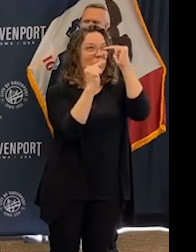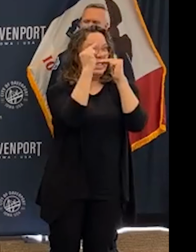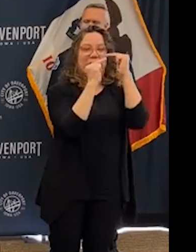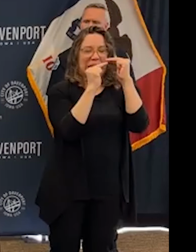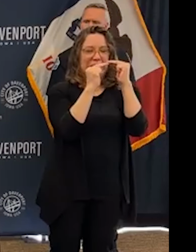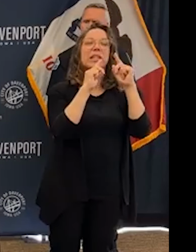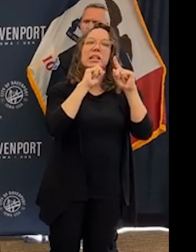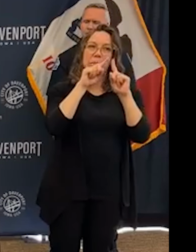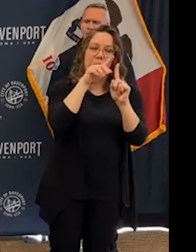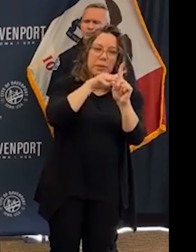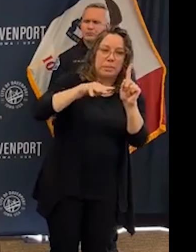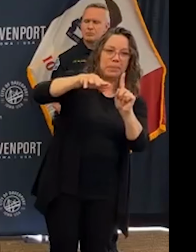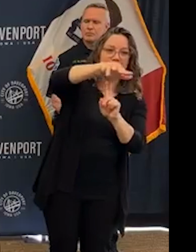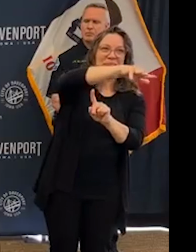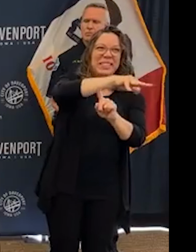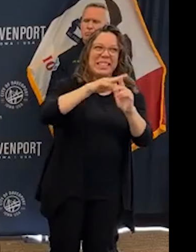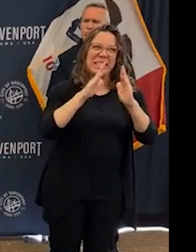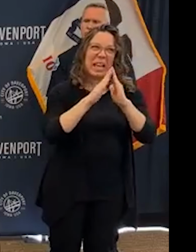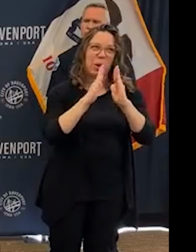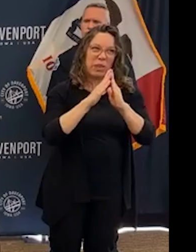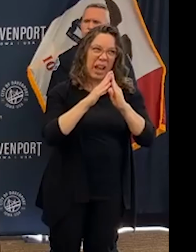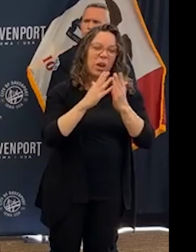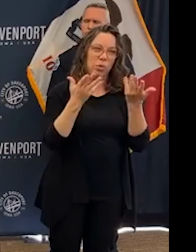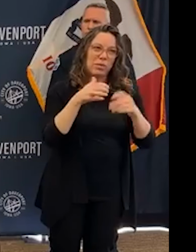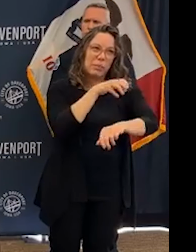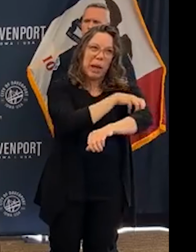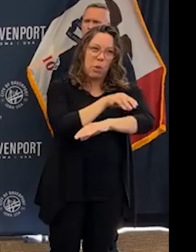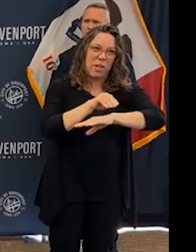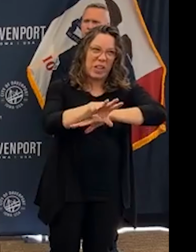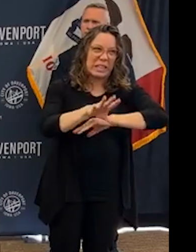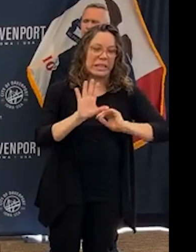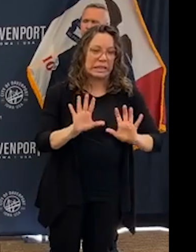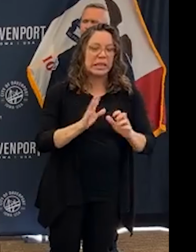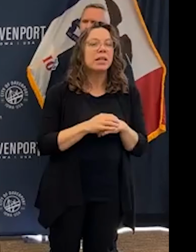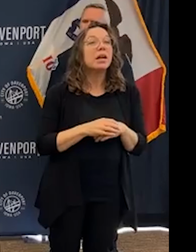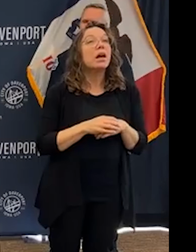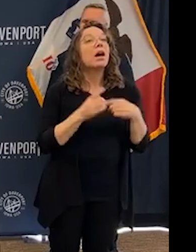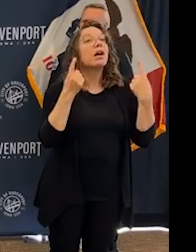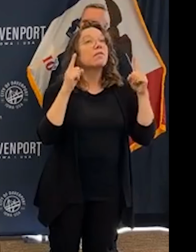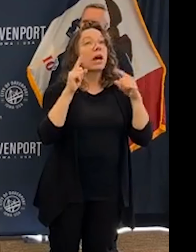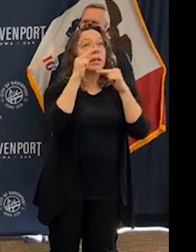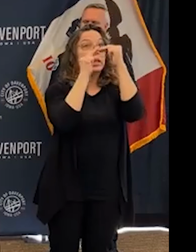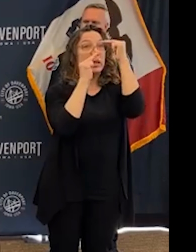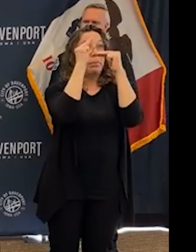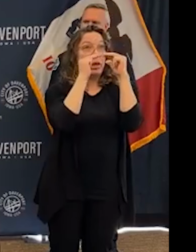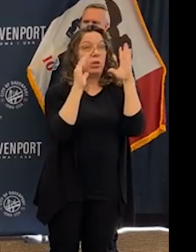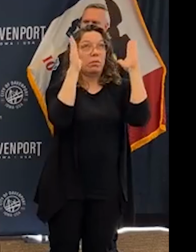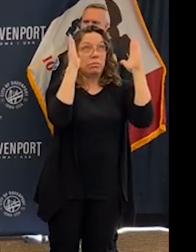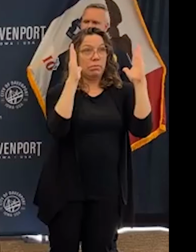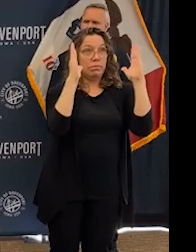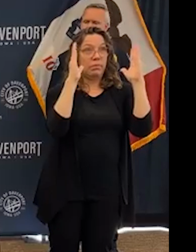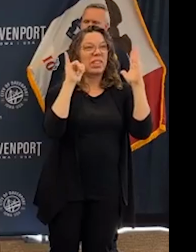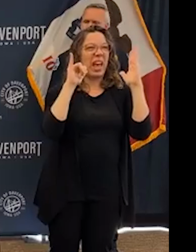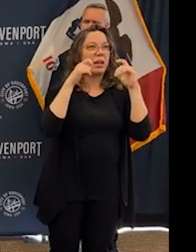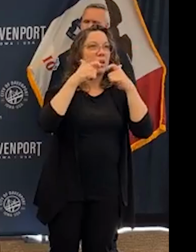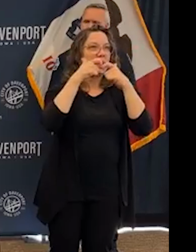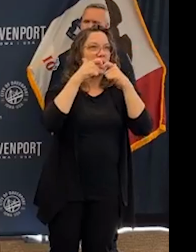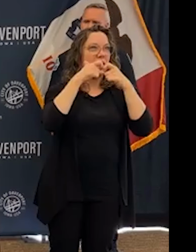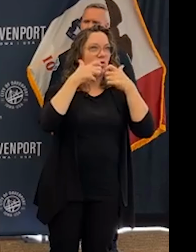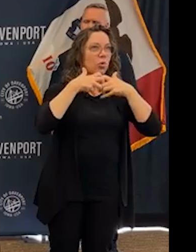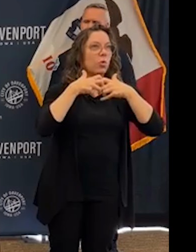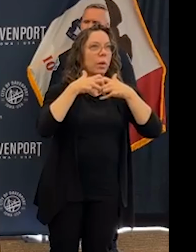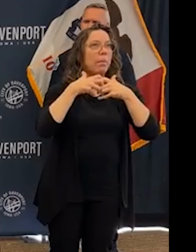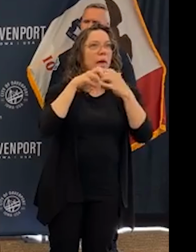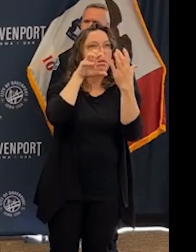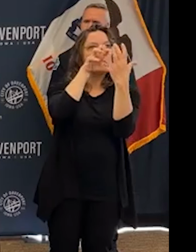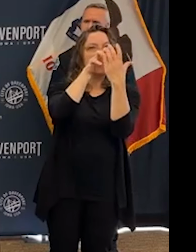also portions of the downtown area. We finally got control of that building or control of that electrical equipment